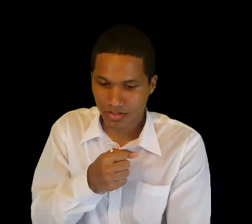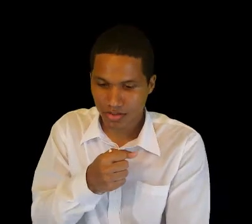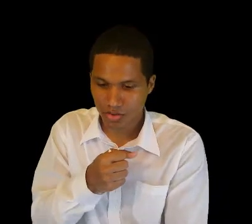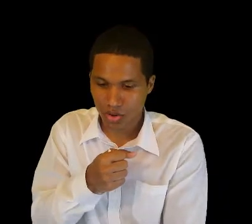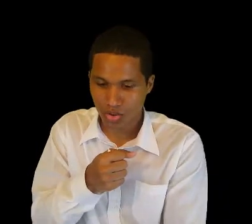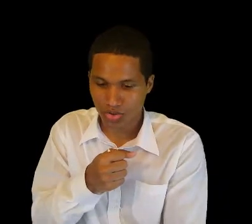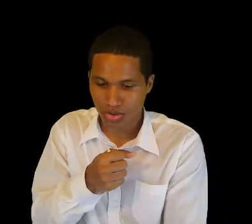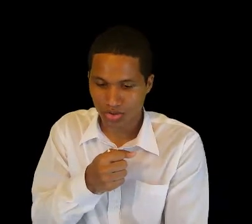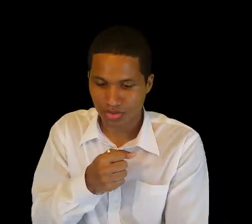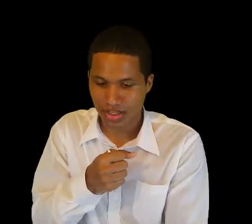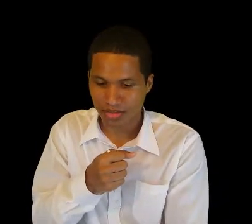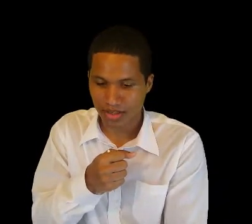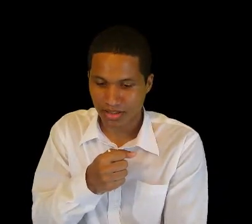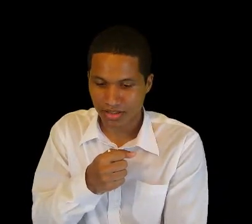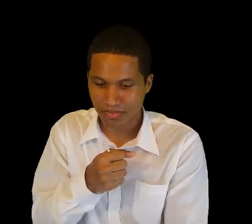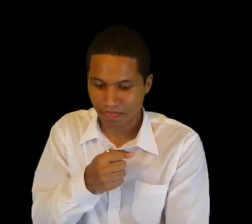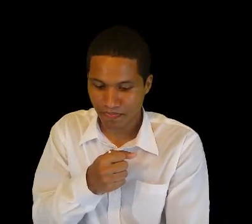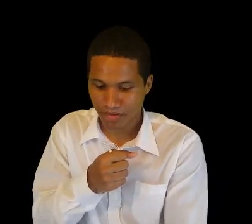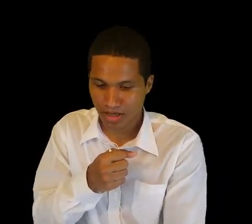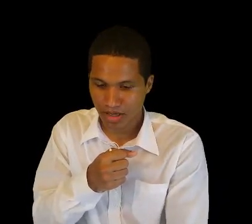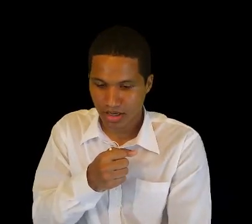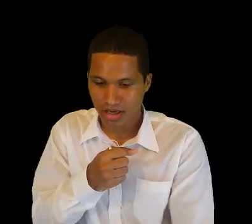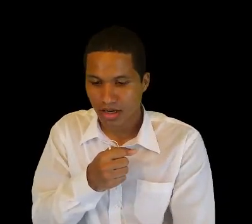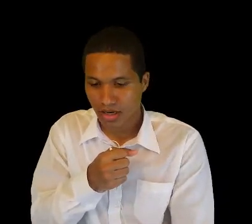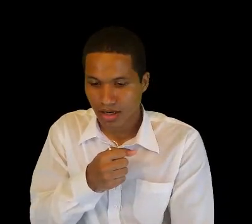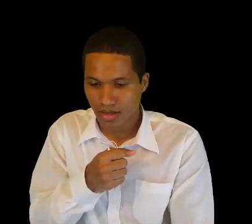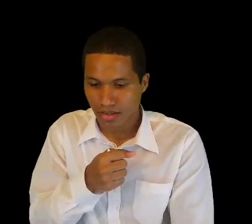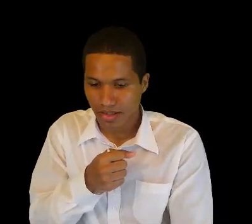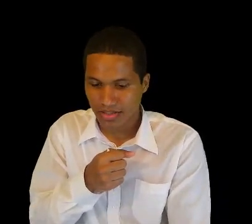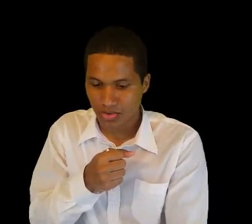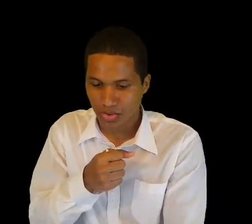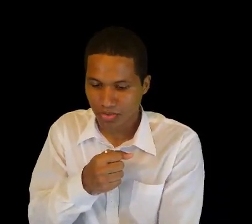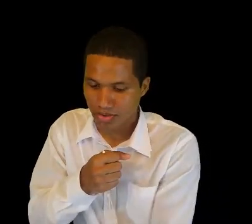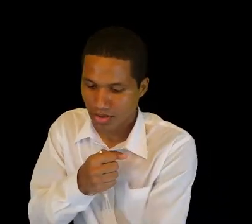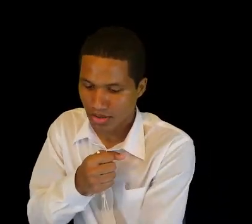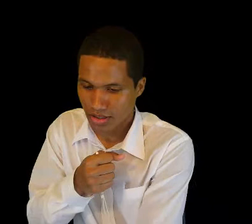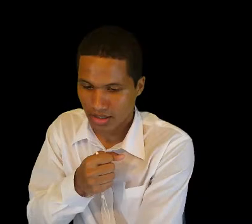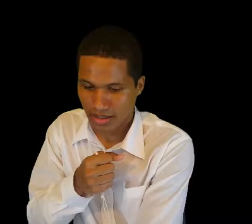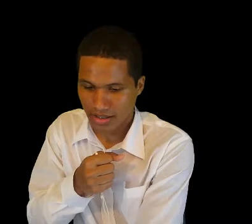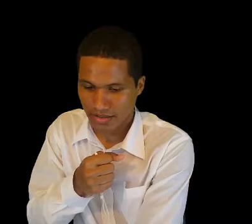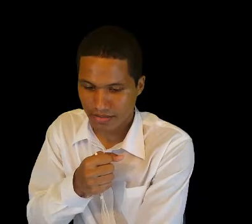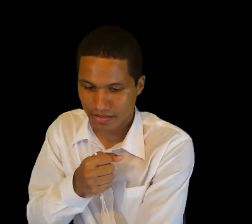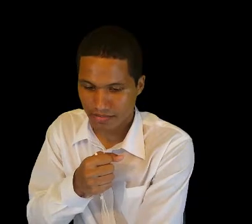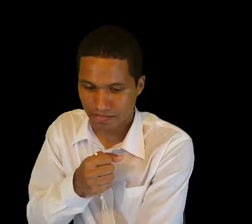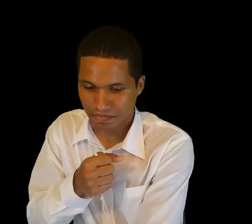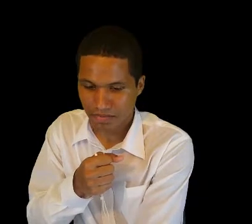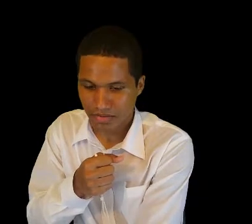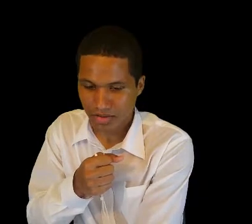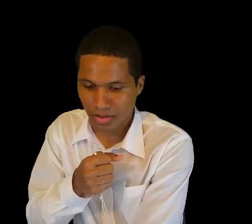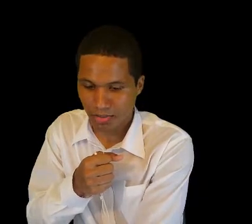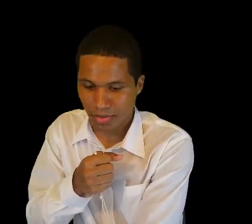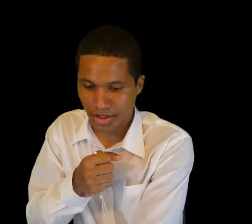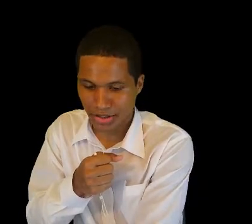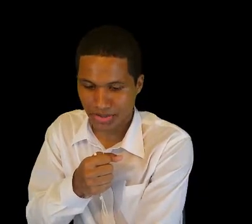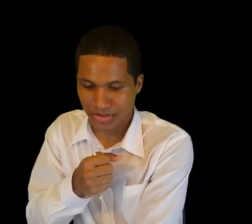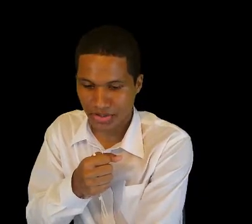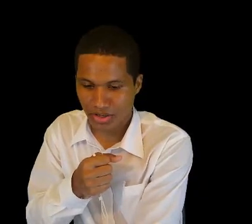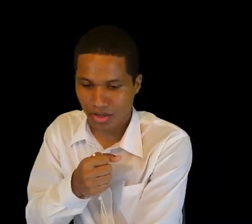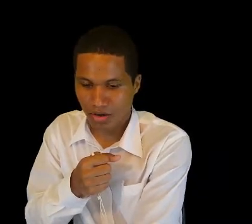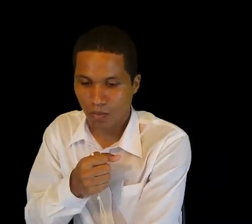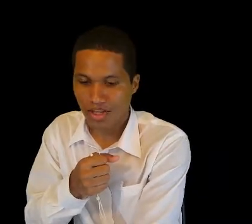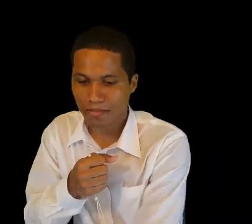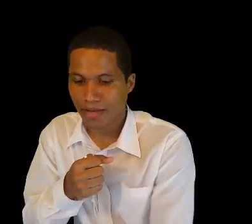frogs, toads, and also salamanders. Next group is